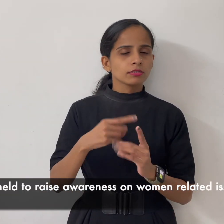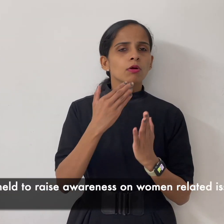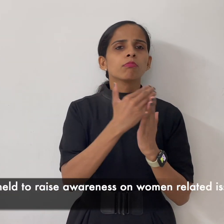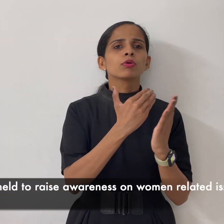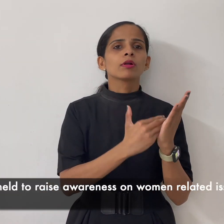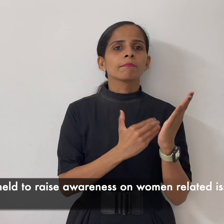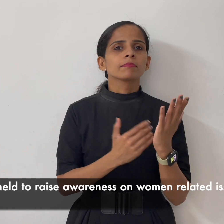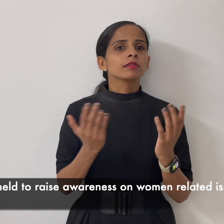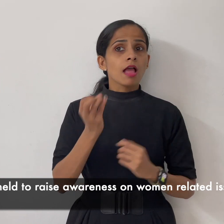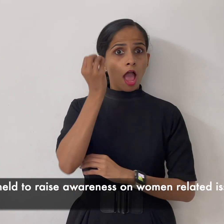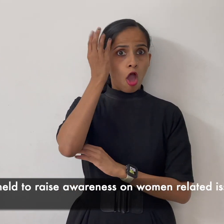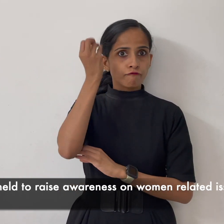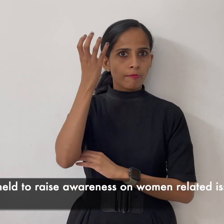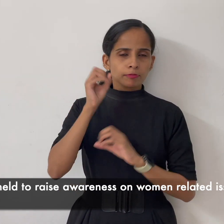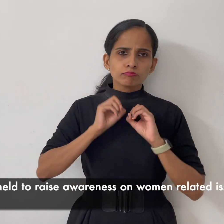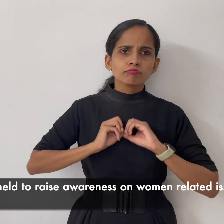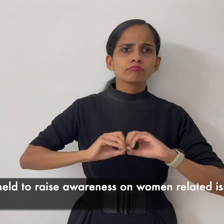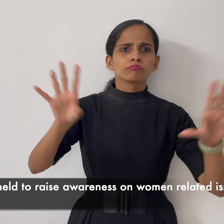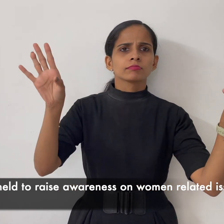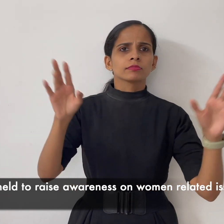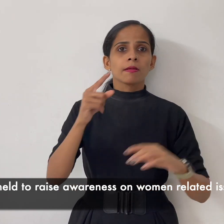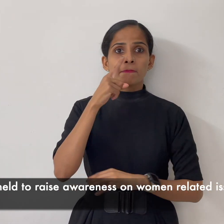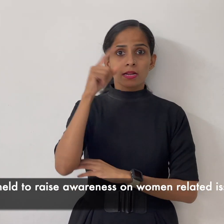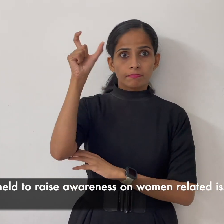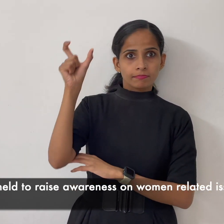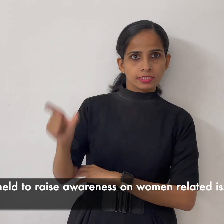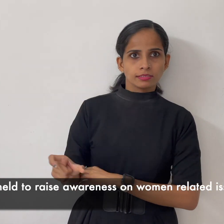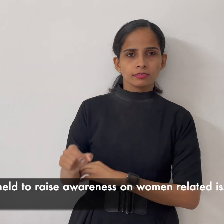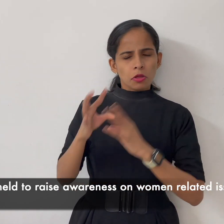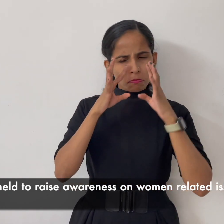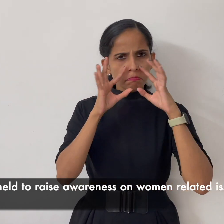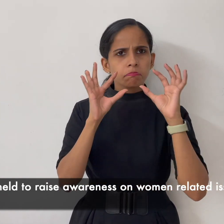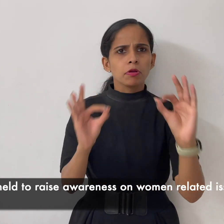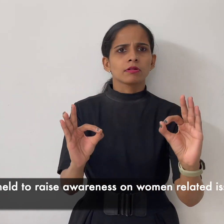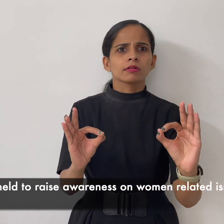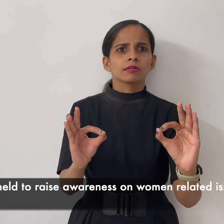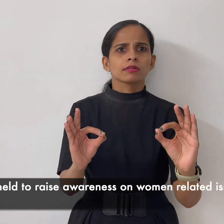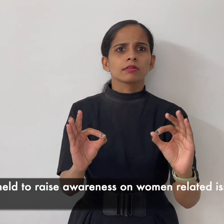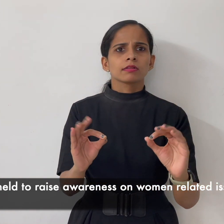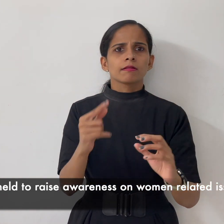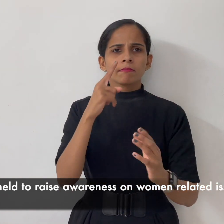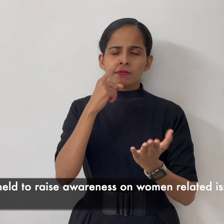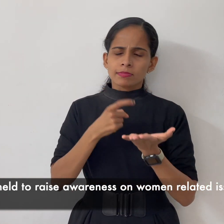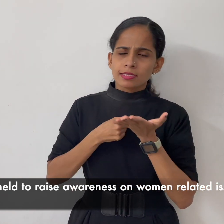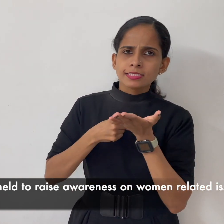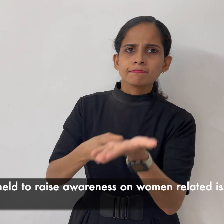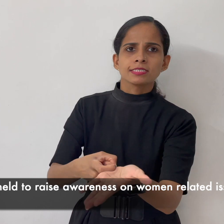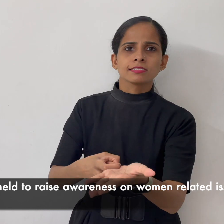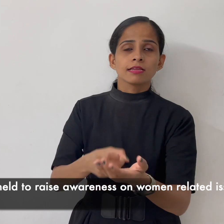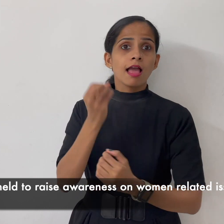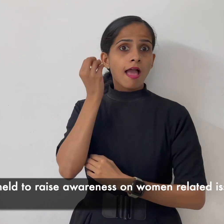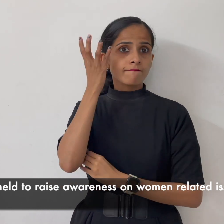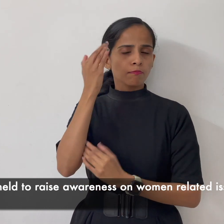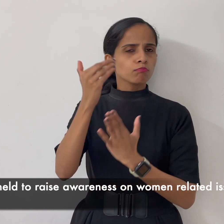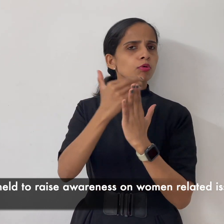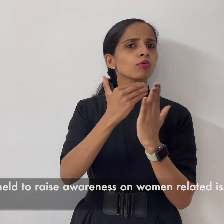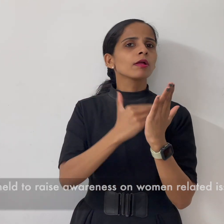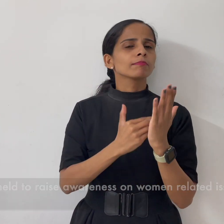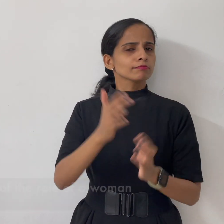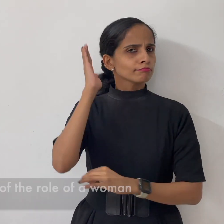Various programs are held to raise awareness on women-related issues and the importance